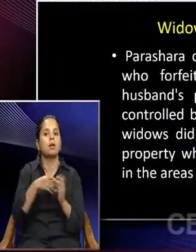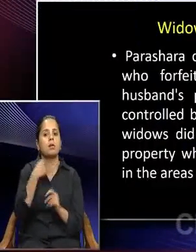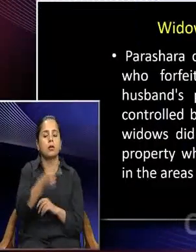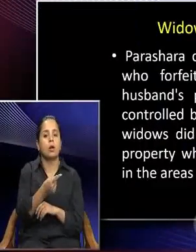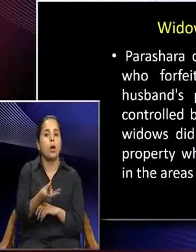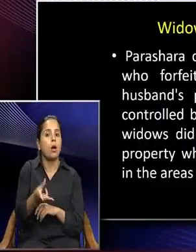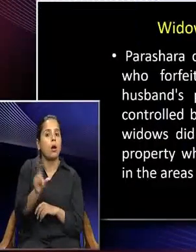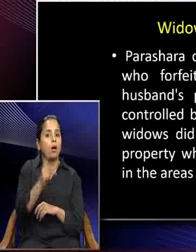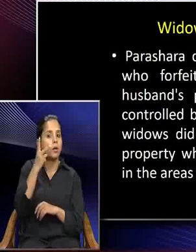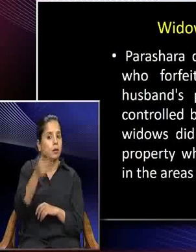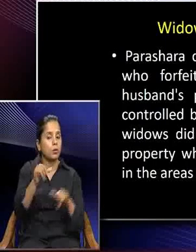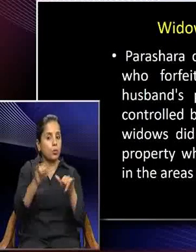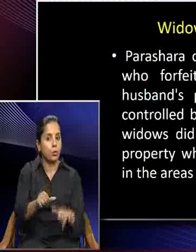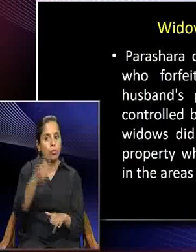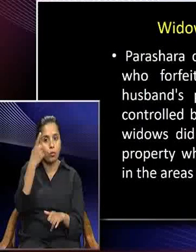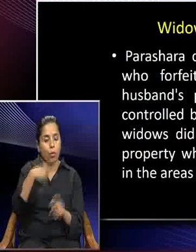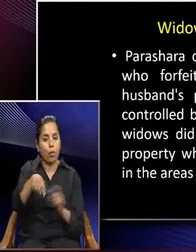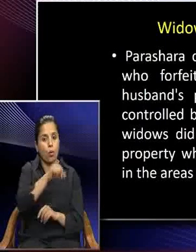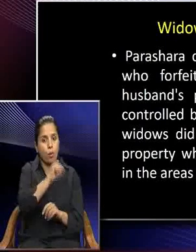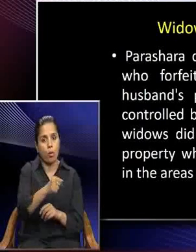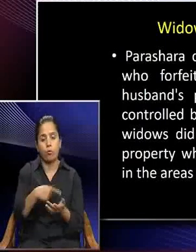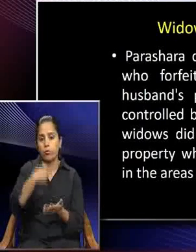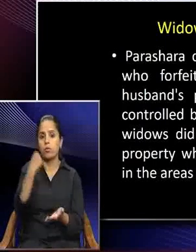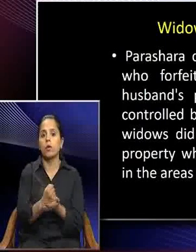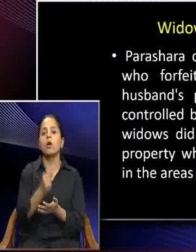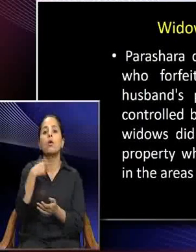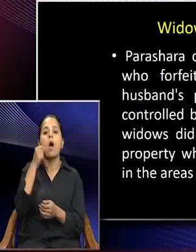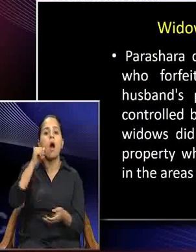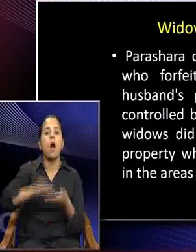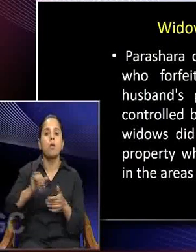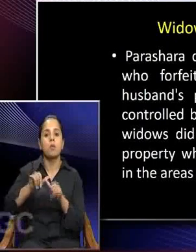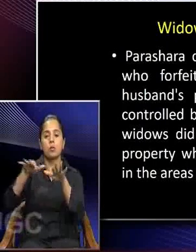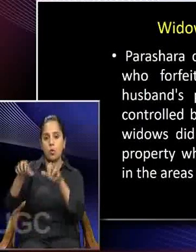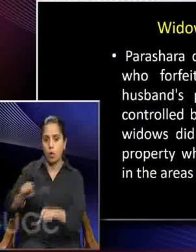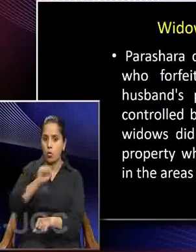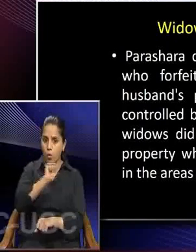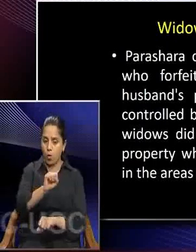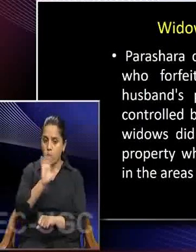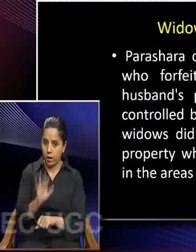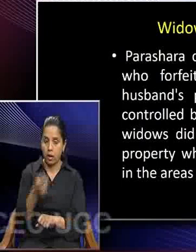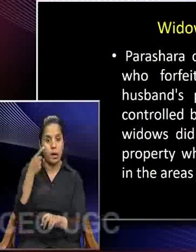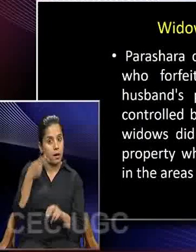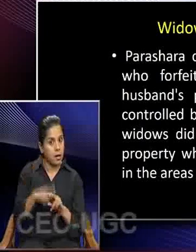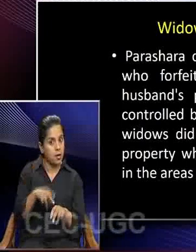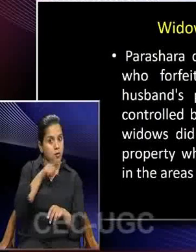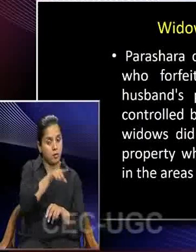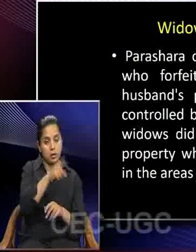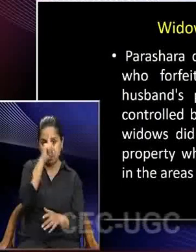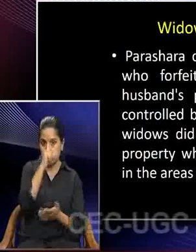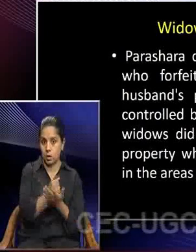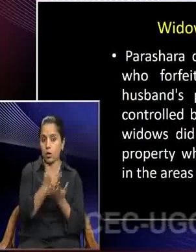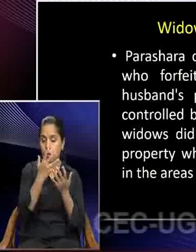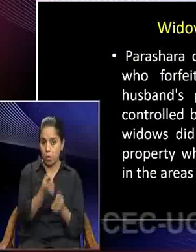Punarbhu, who forfeits her rights to her husband's property in case she decided